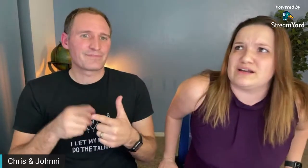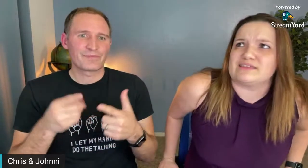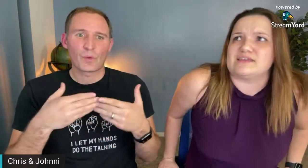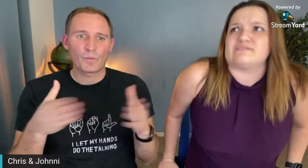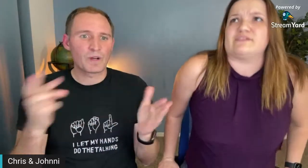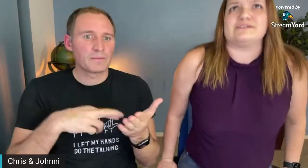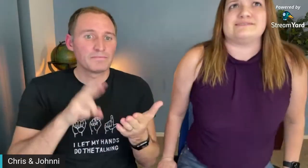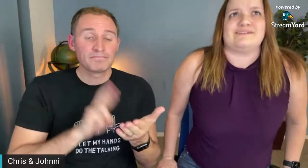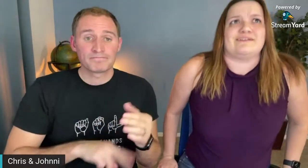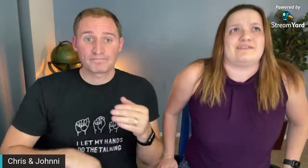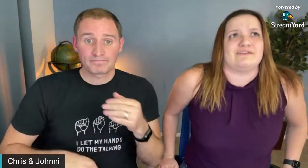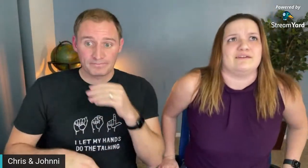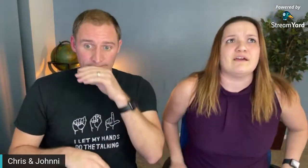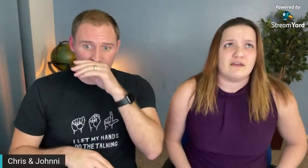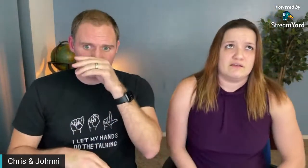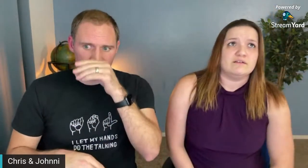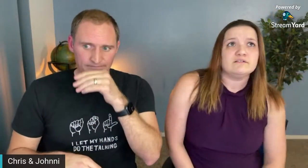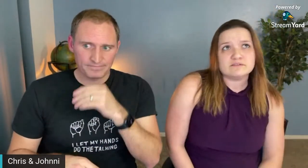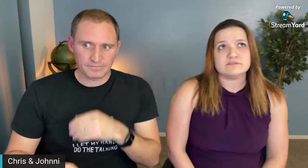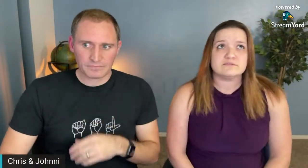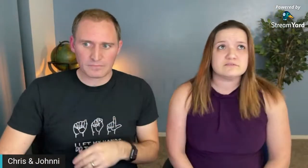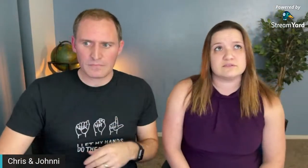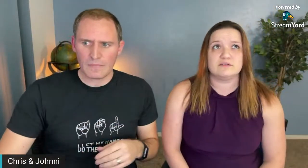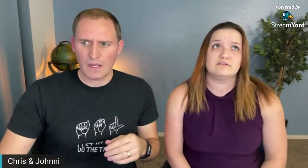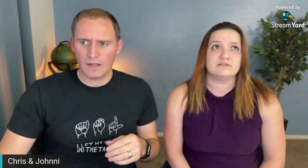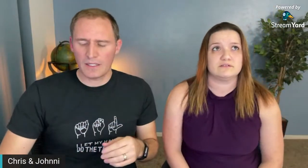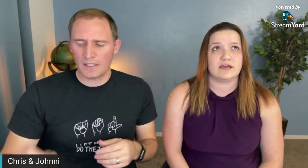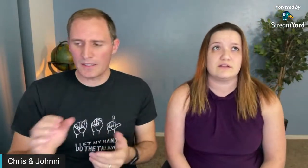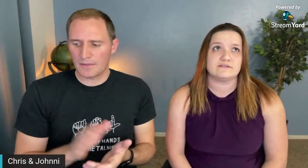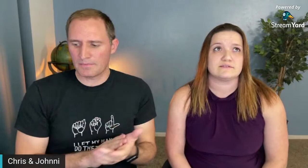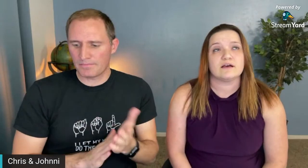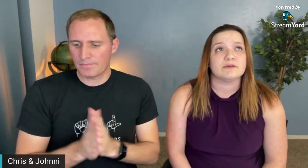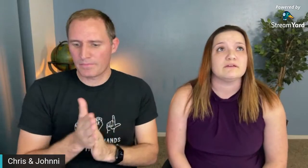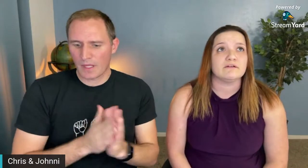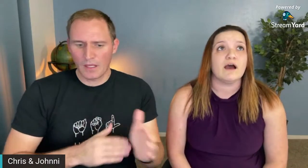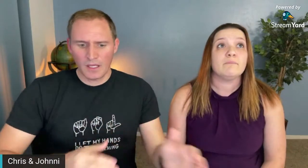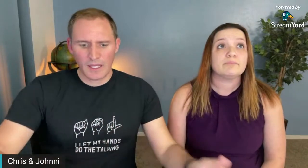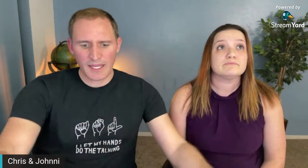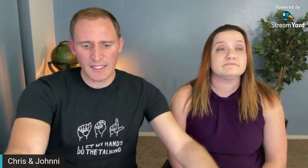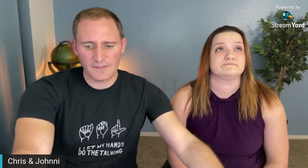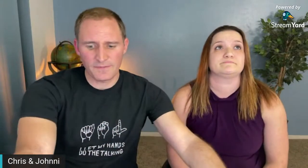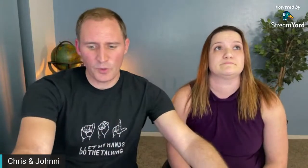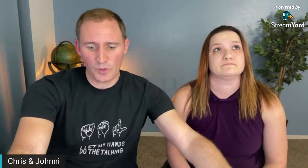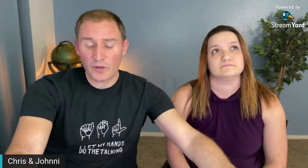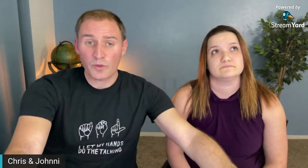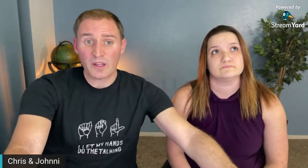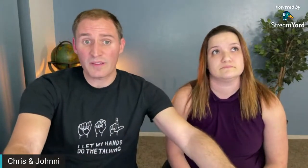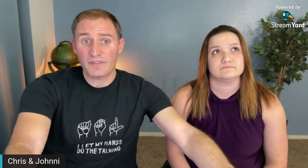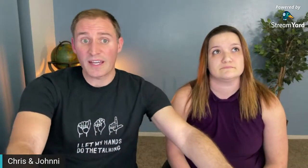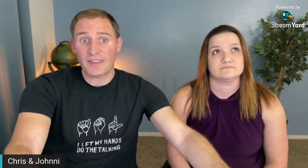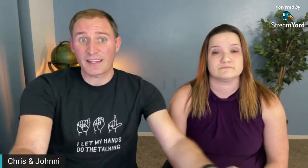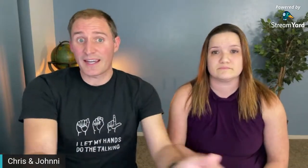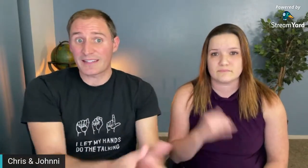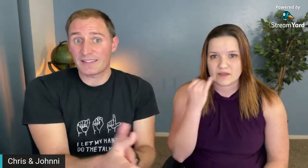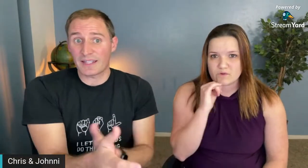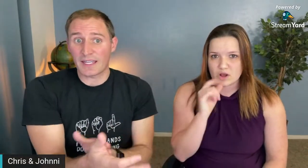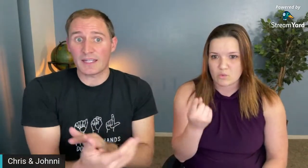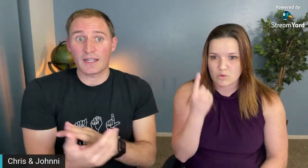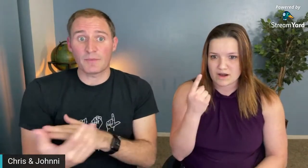to think if there is anything else that is coming up. Yeah, and if you weren't one of the 5 that got it tonight, and